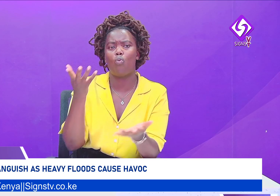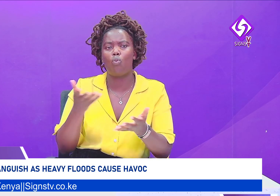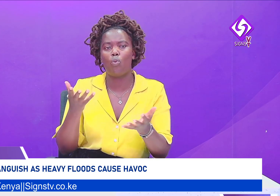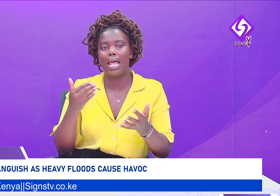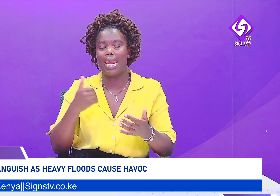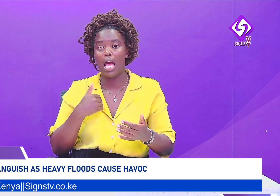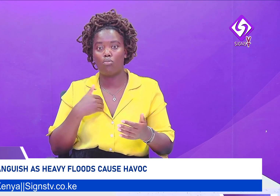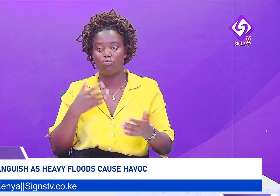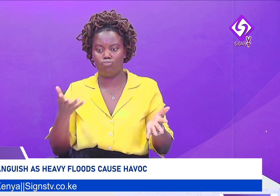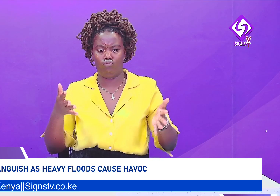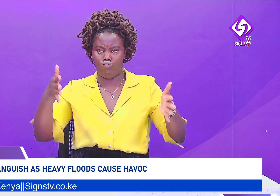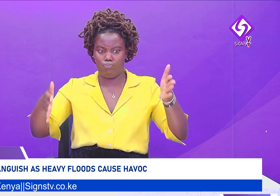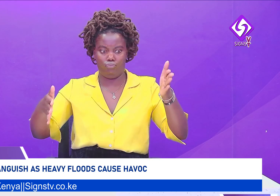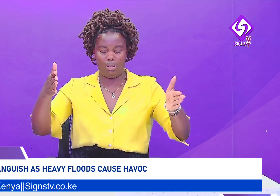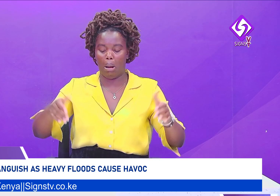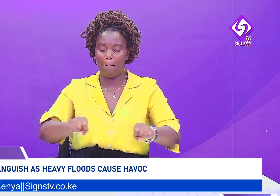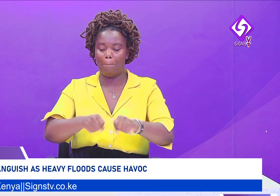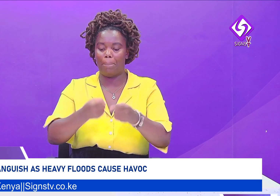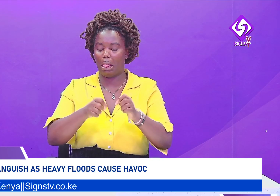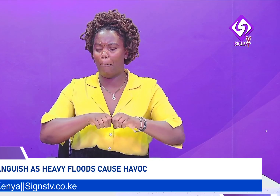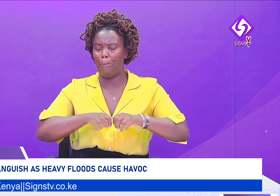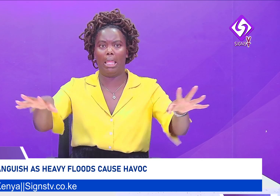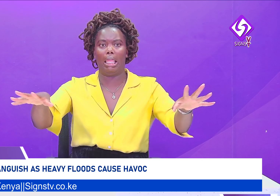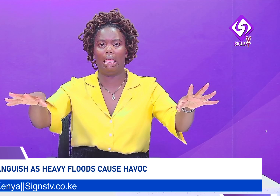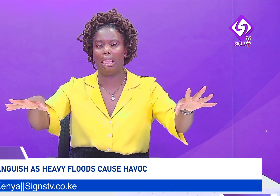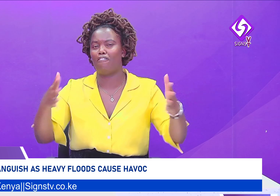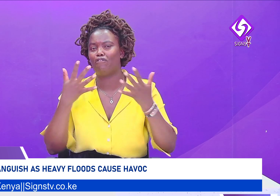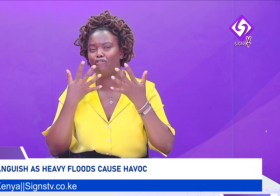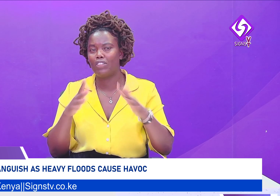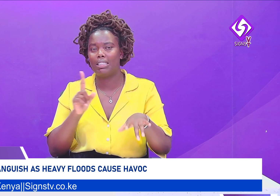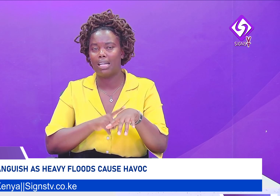the heavy rains that began on Friday.